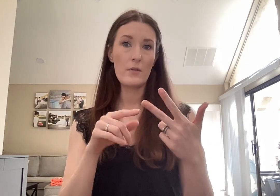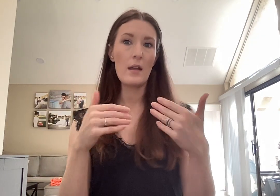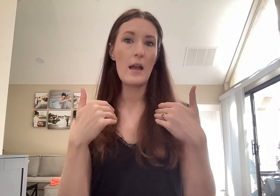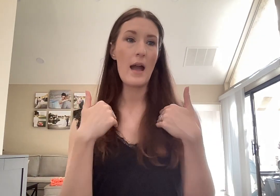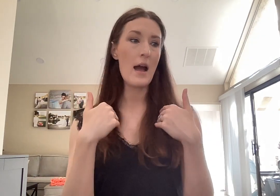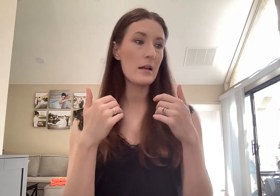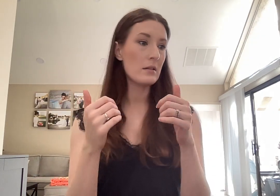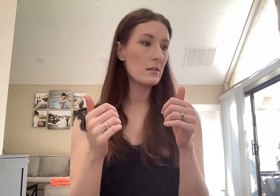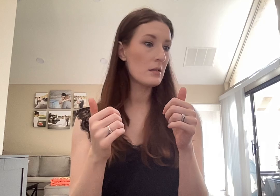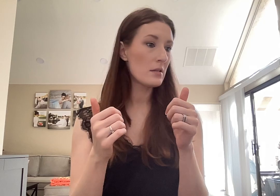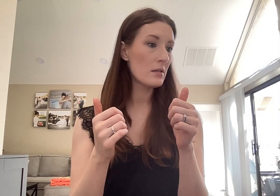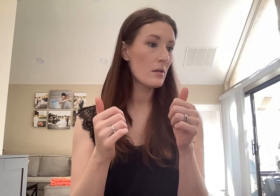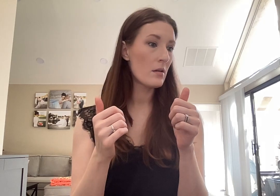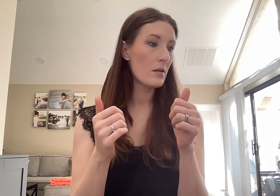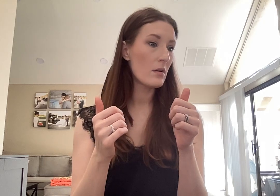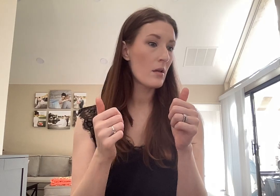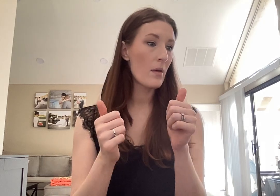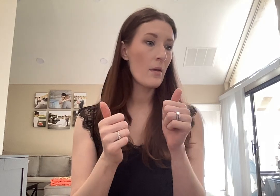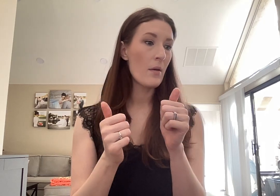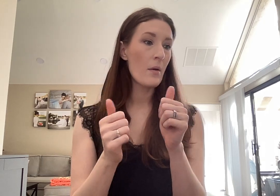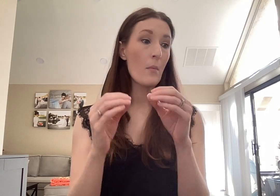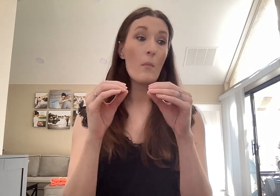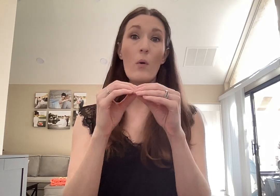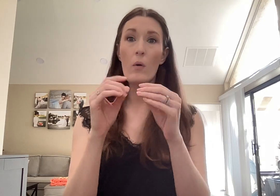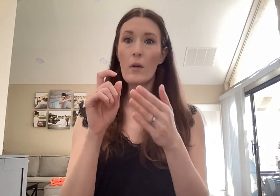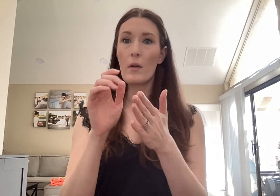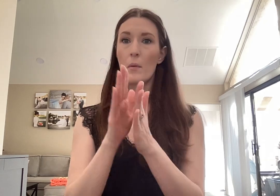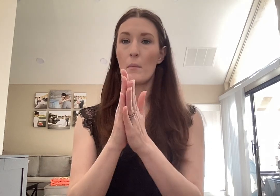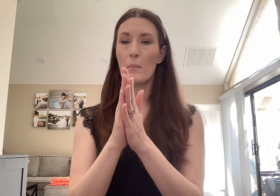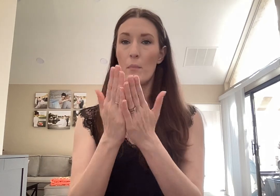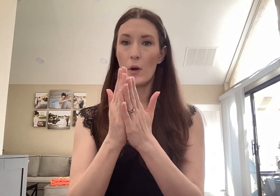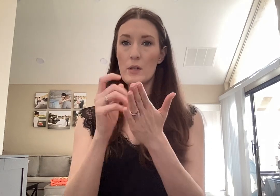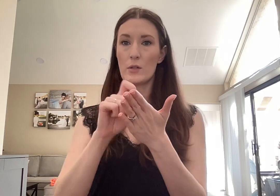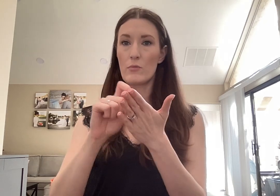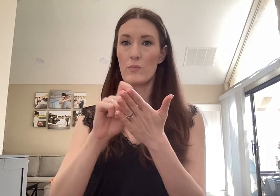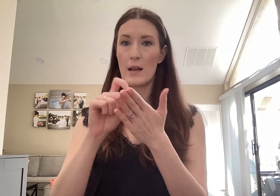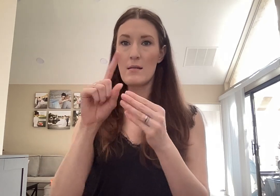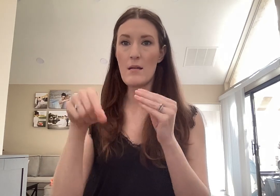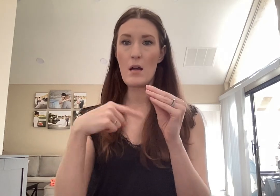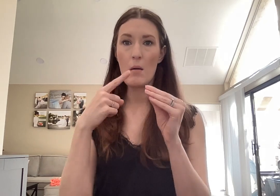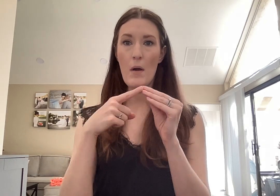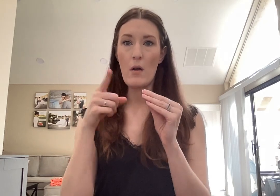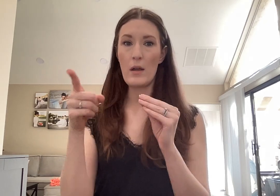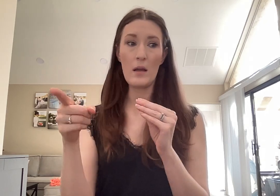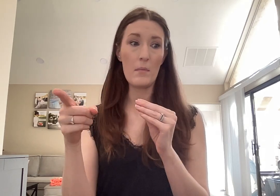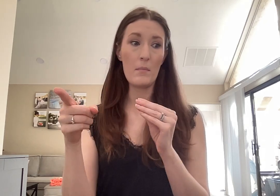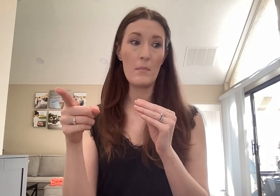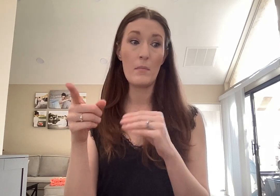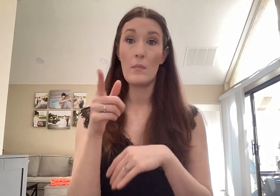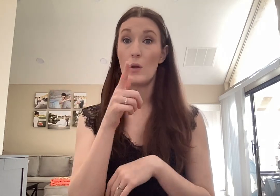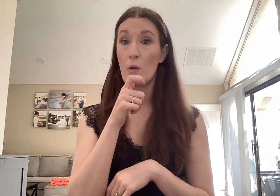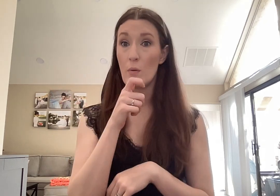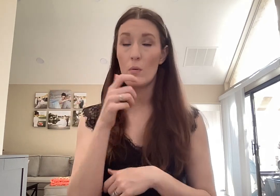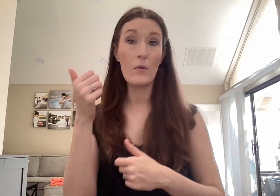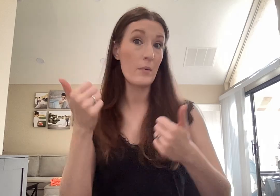3 has more books written about him, who or